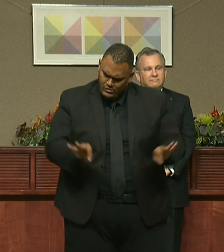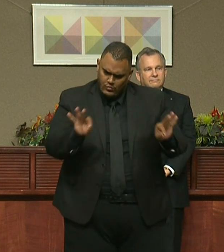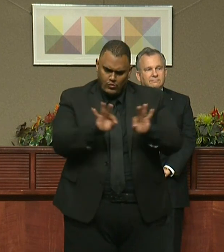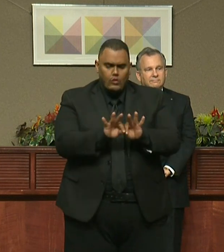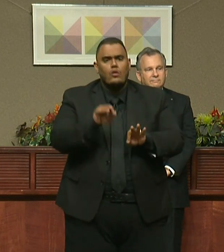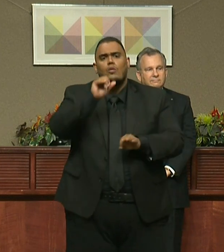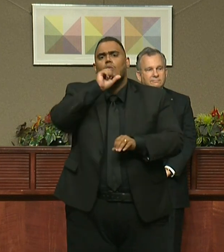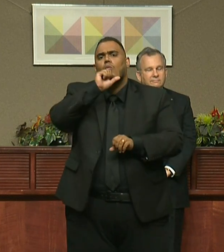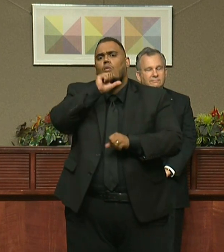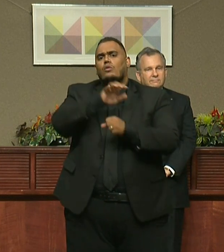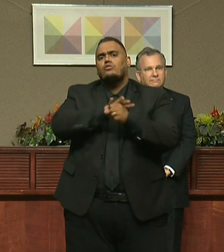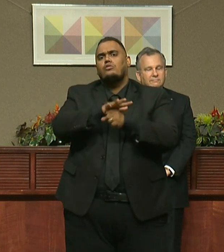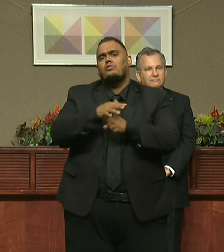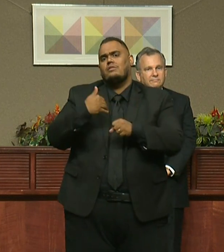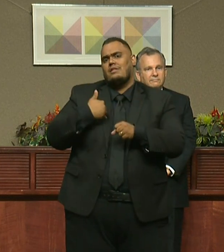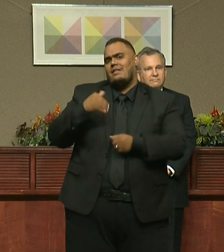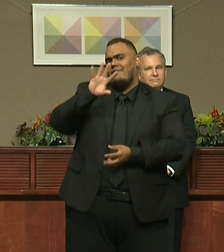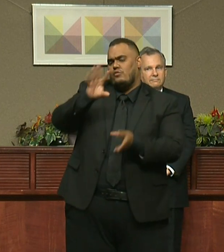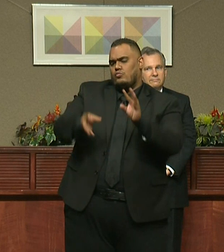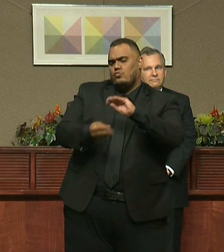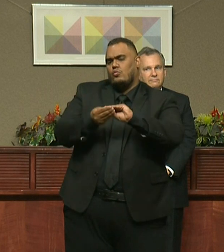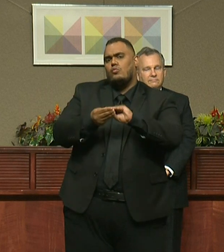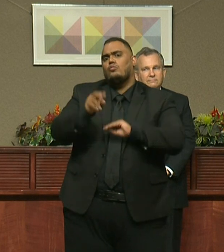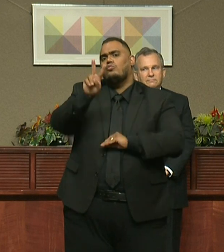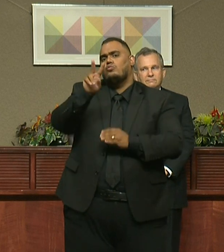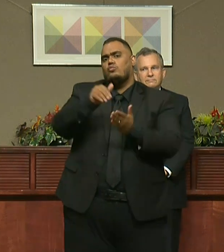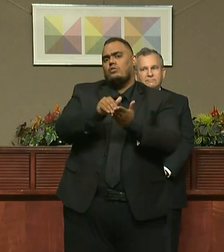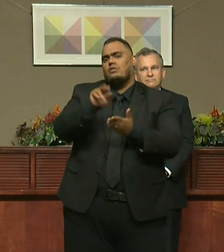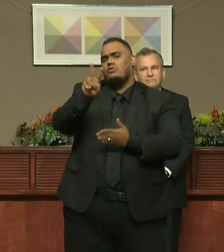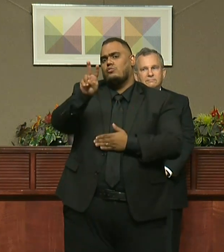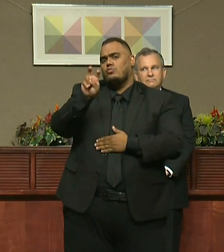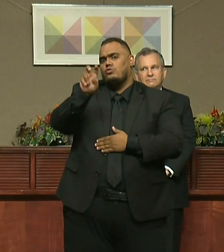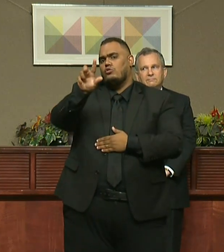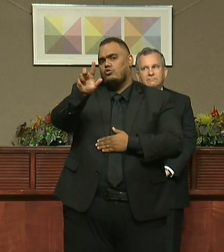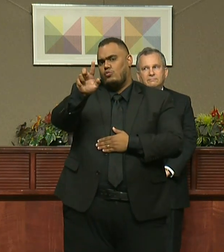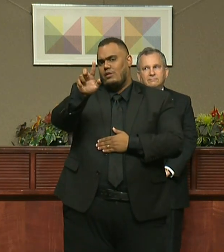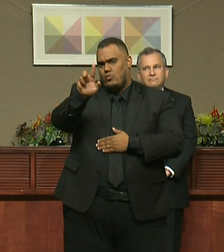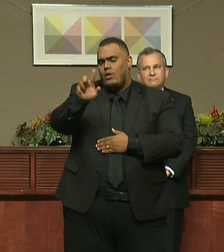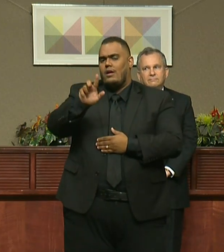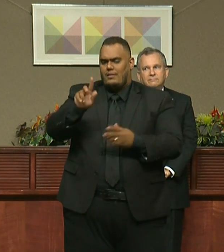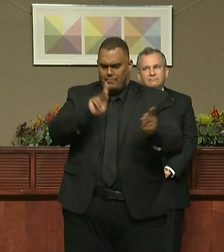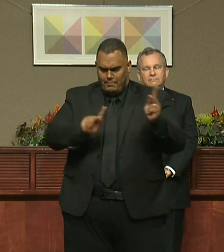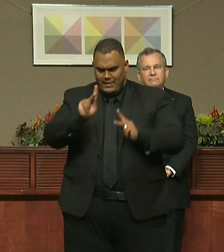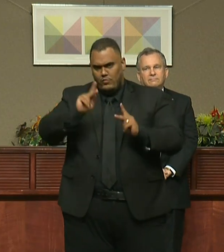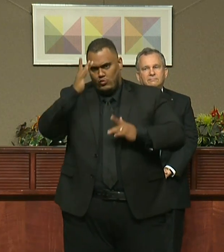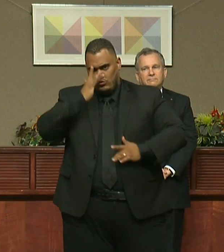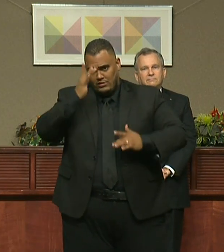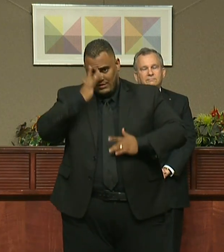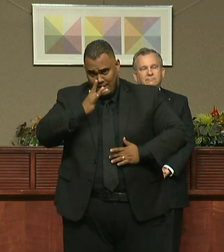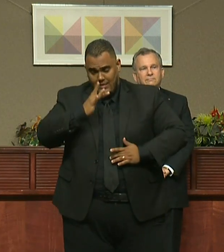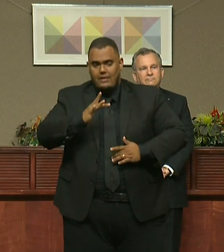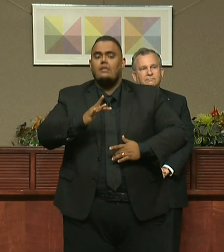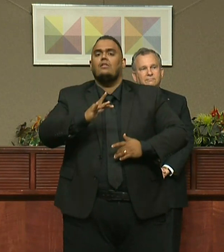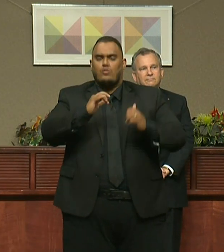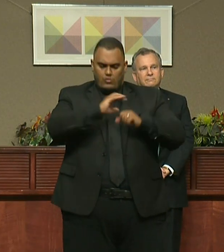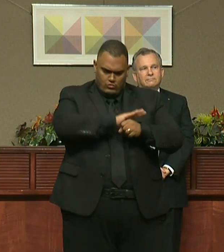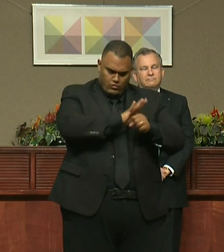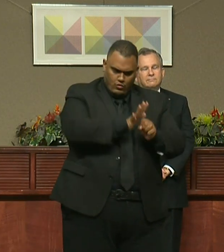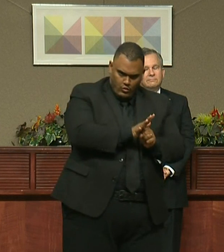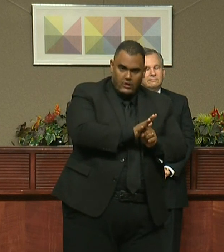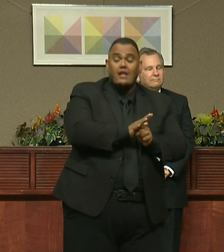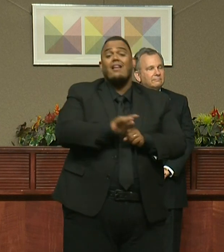of 2,121 cases, and there have been 41 deaths in our county. We have tested